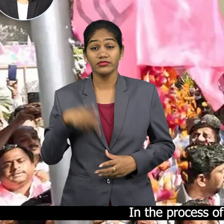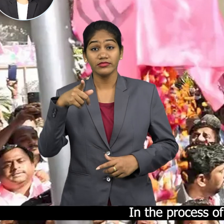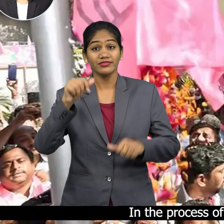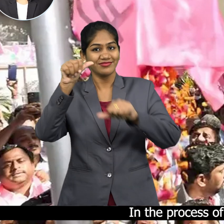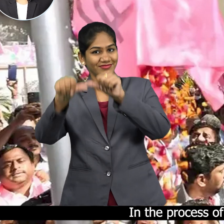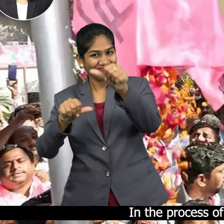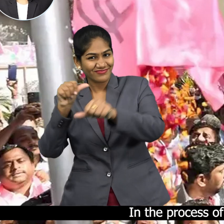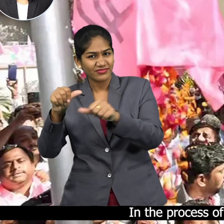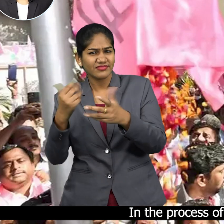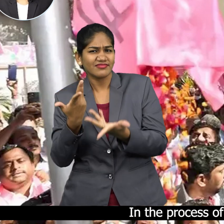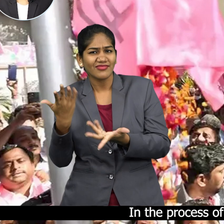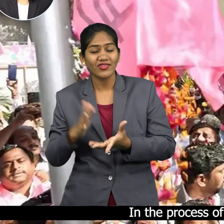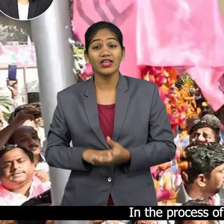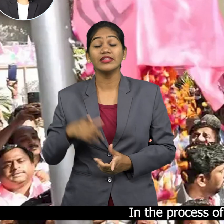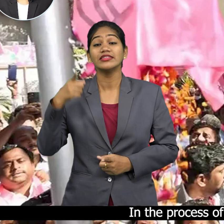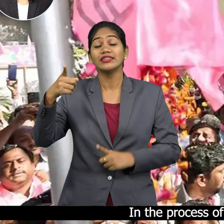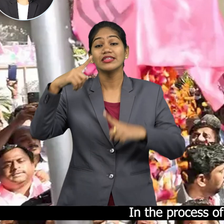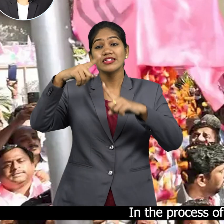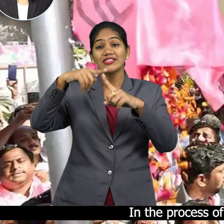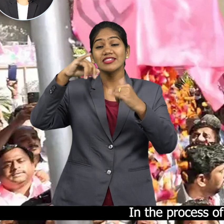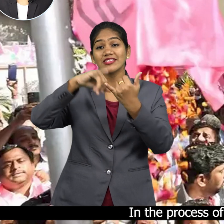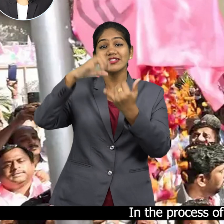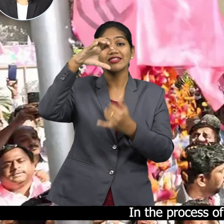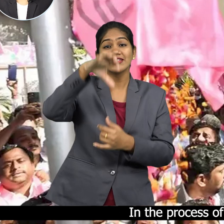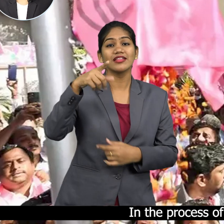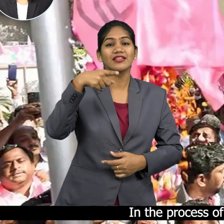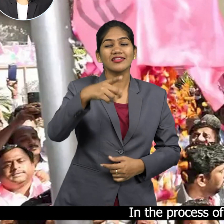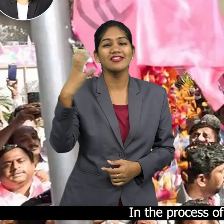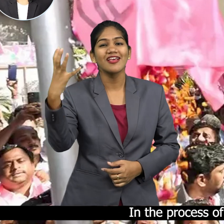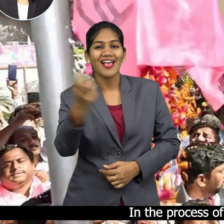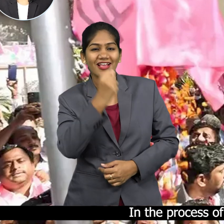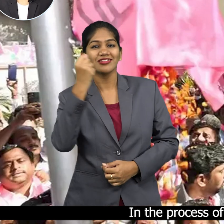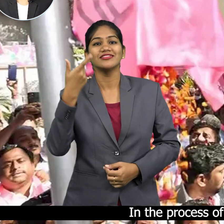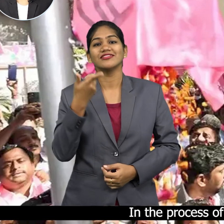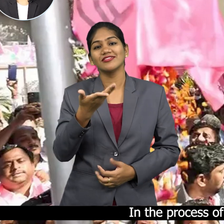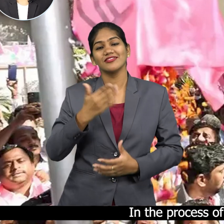In the process of achieving Telangana,